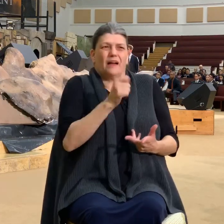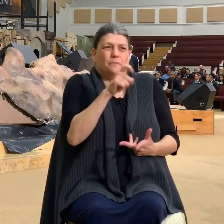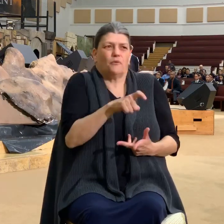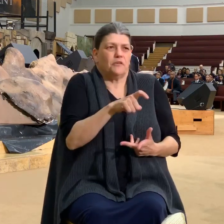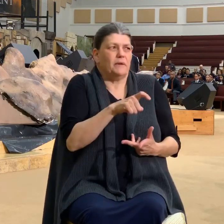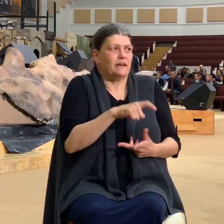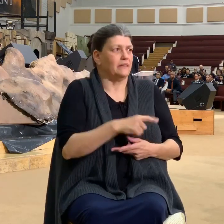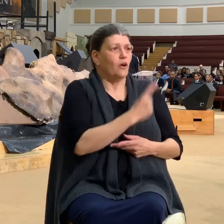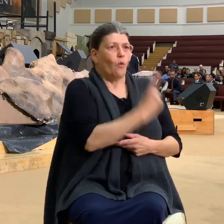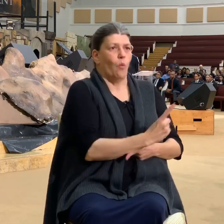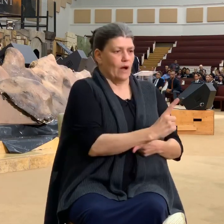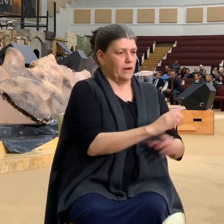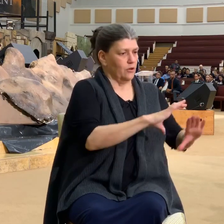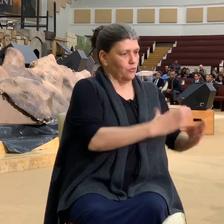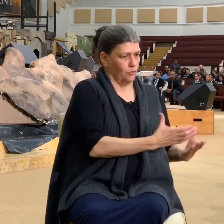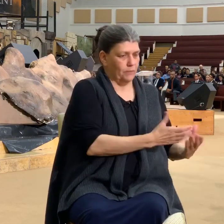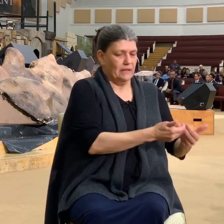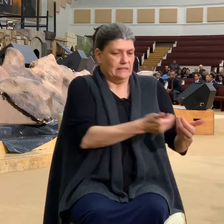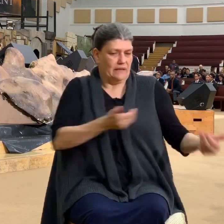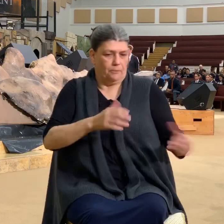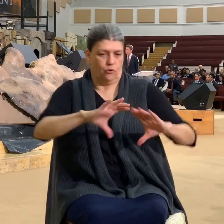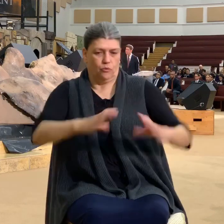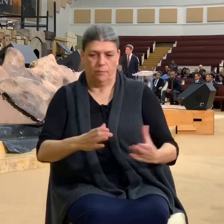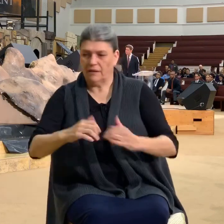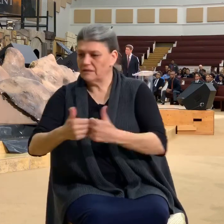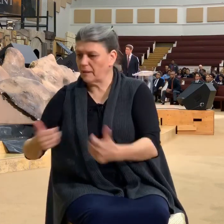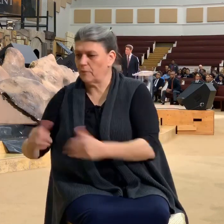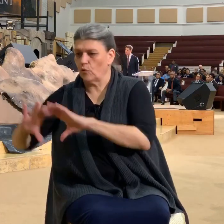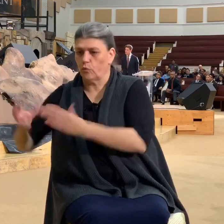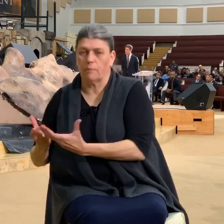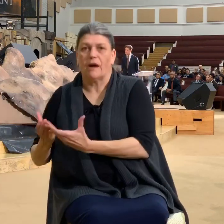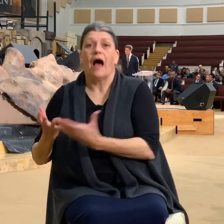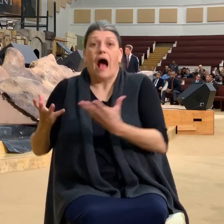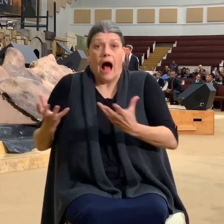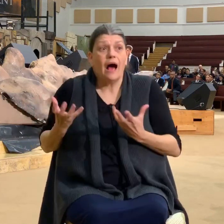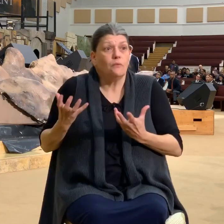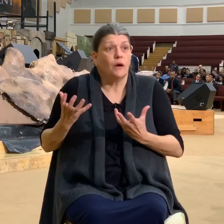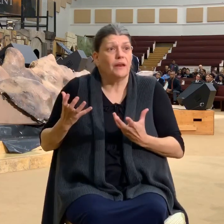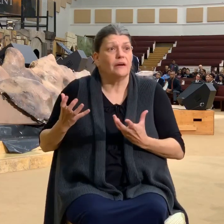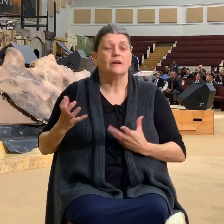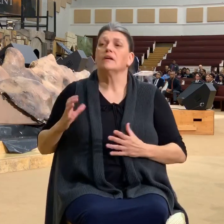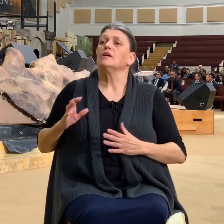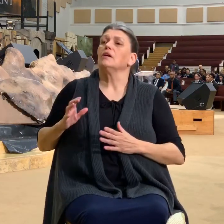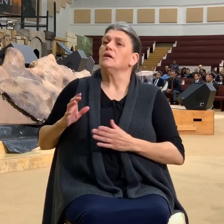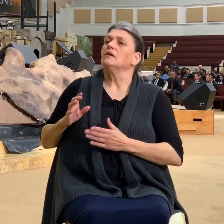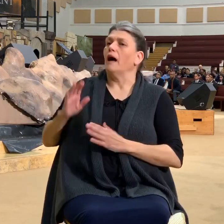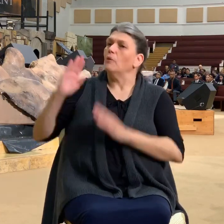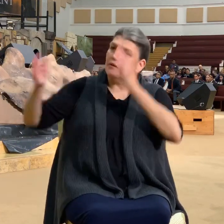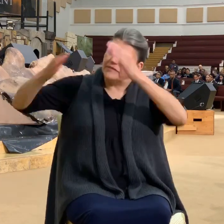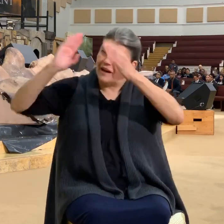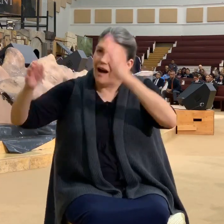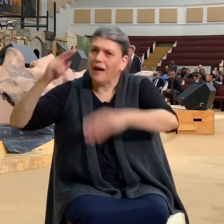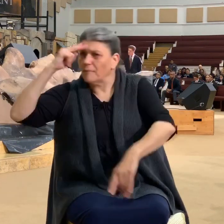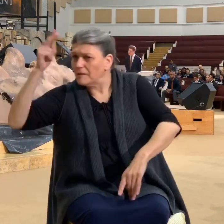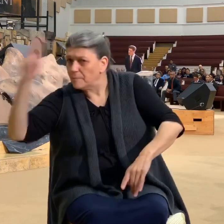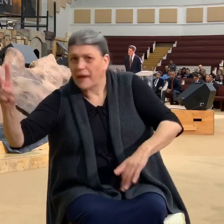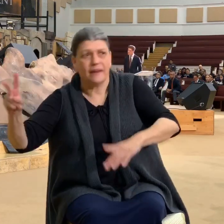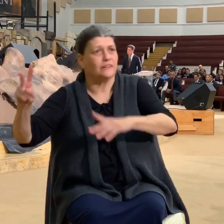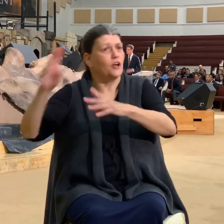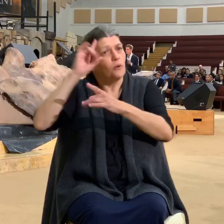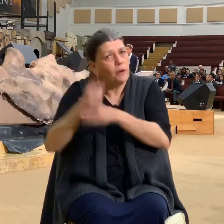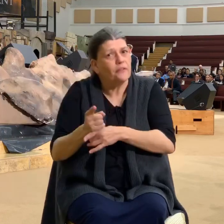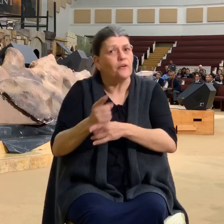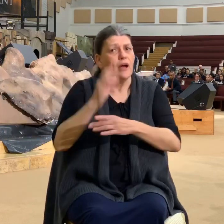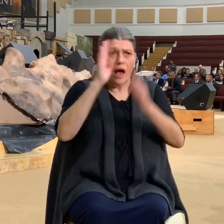am charged with the responsibility to reach over to my Hispanic brother and greet him as a brother and show you what faith looks like